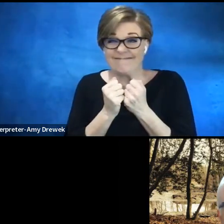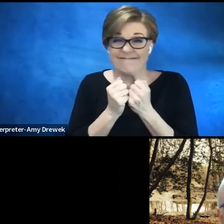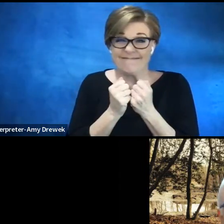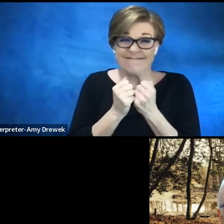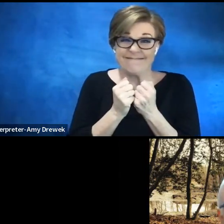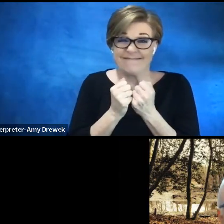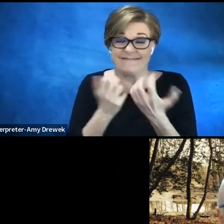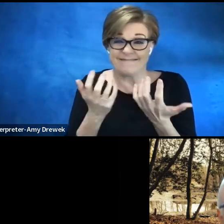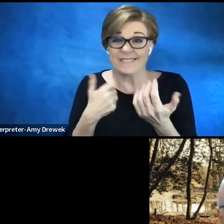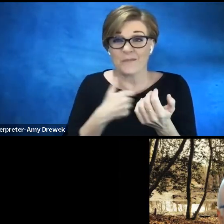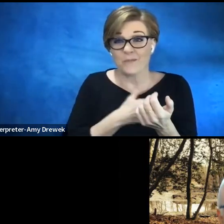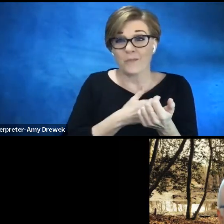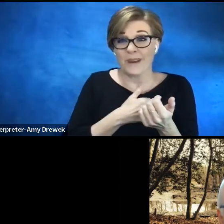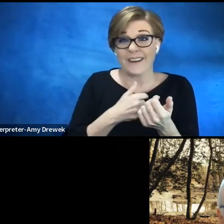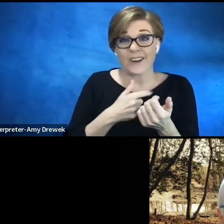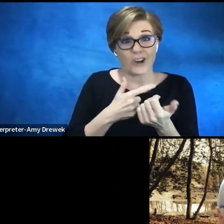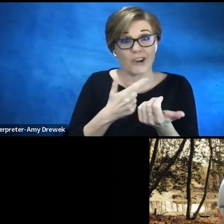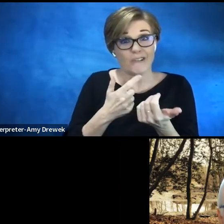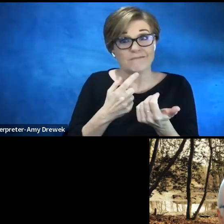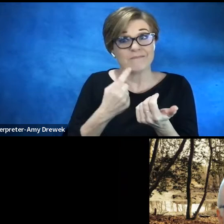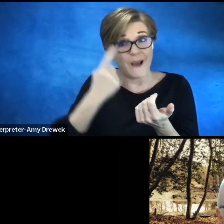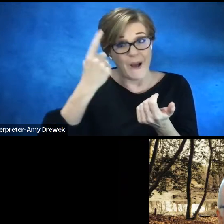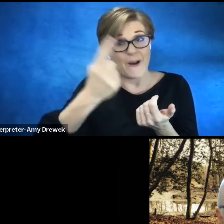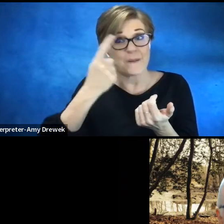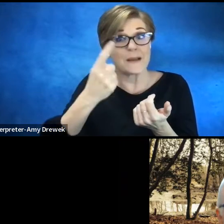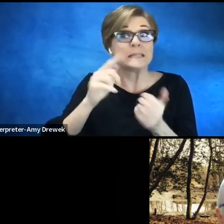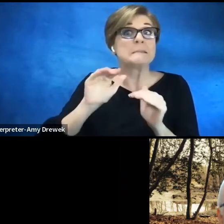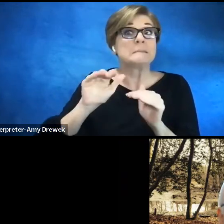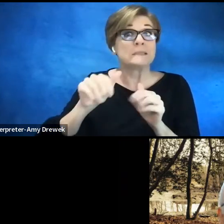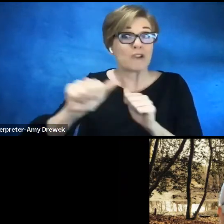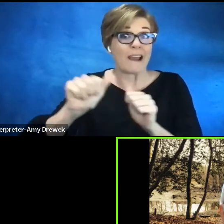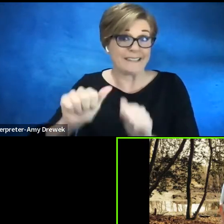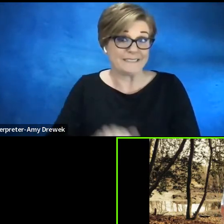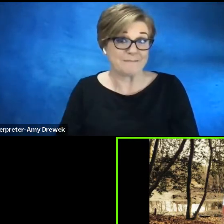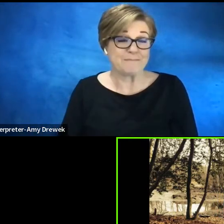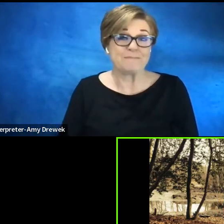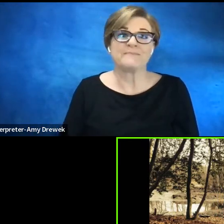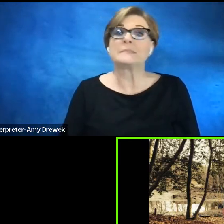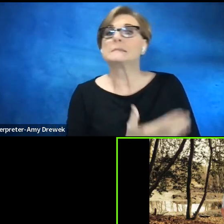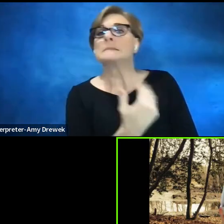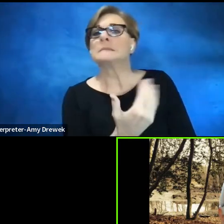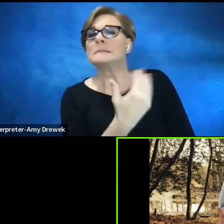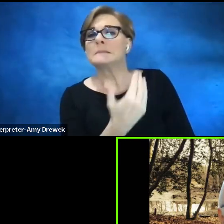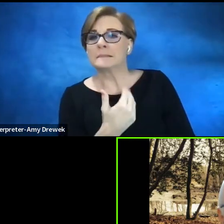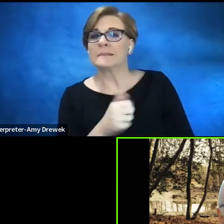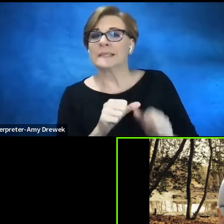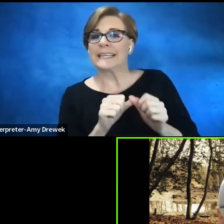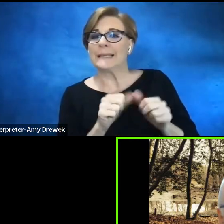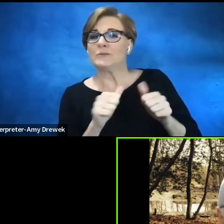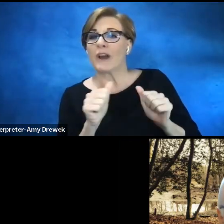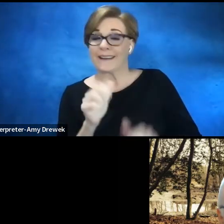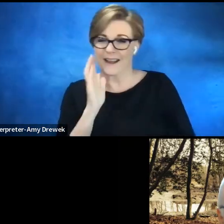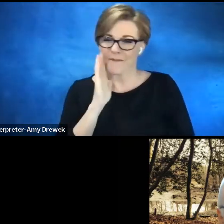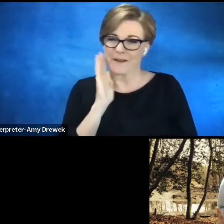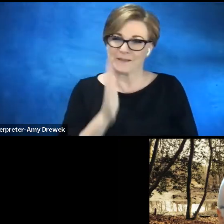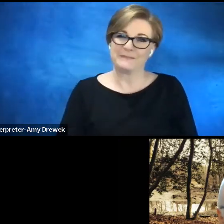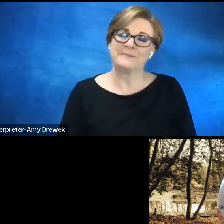yes, we are constantly trying. Please keep trying. I will.